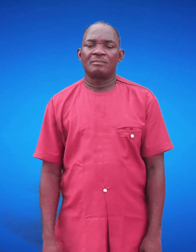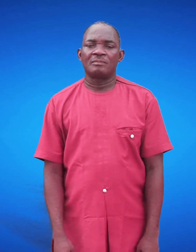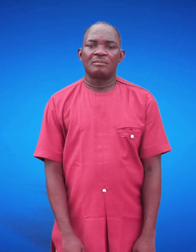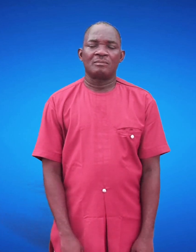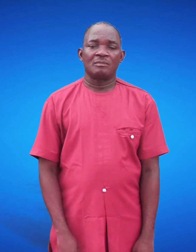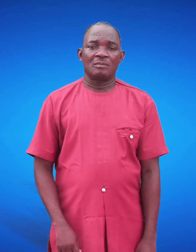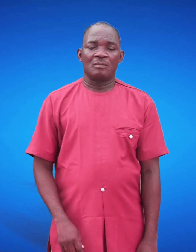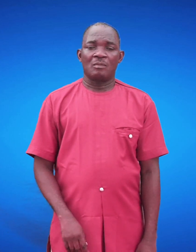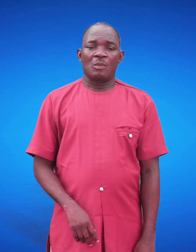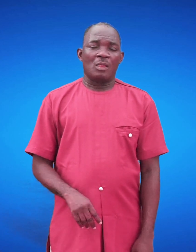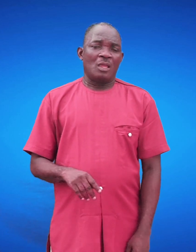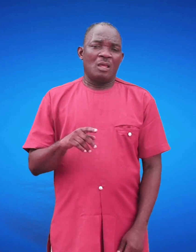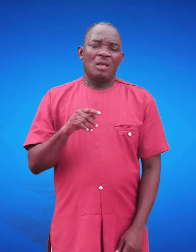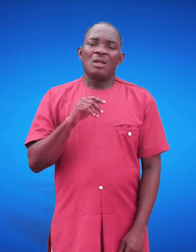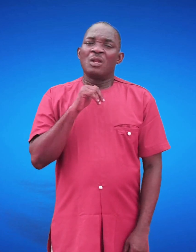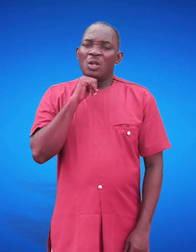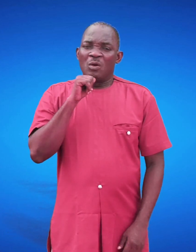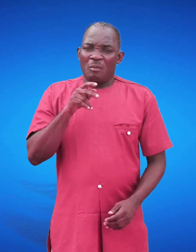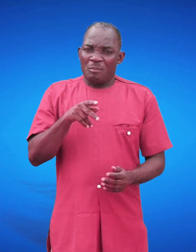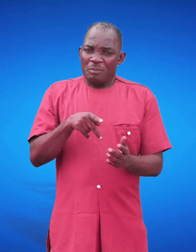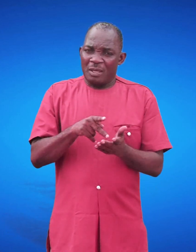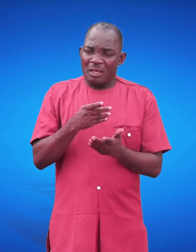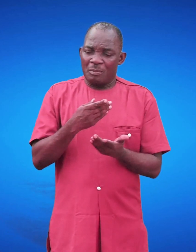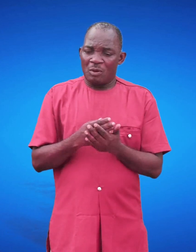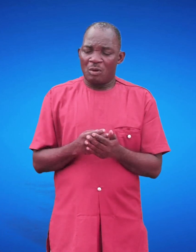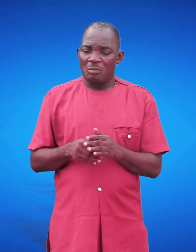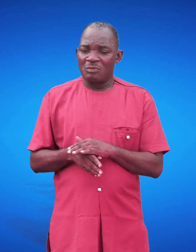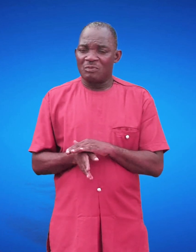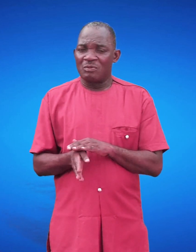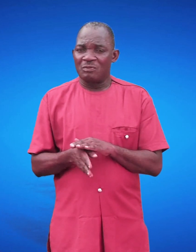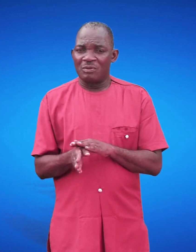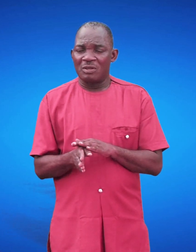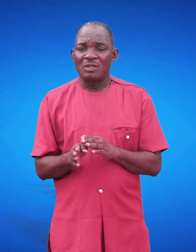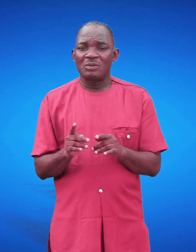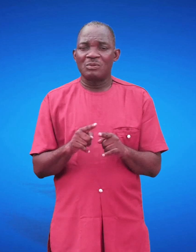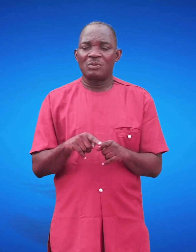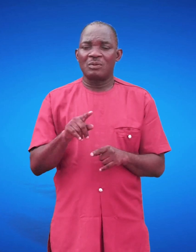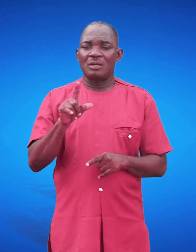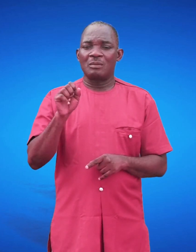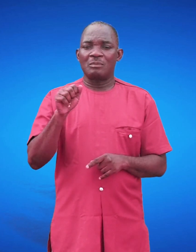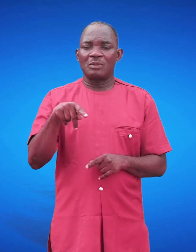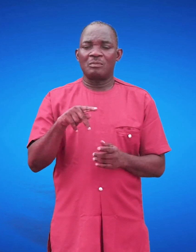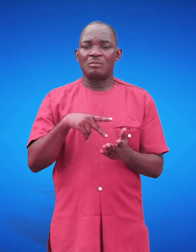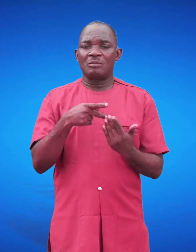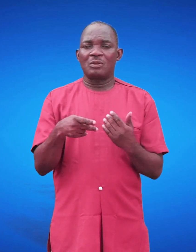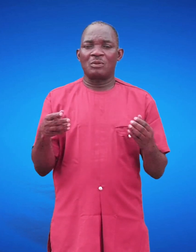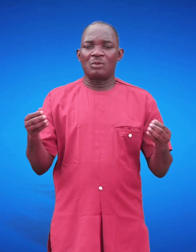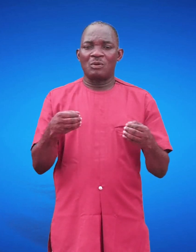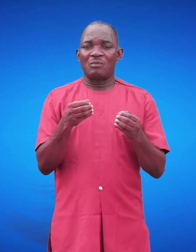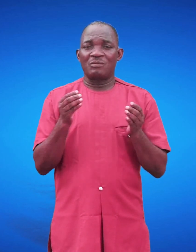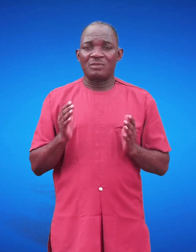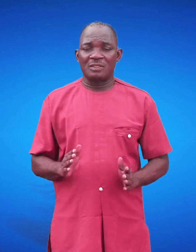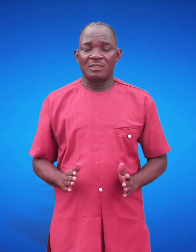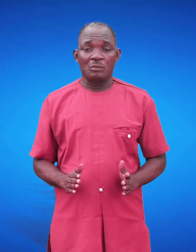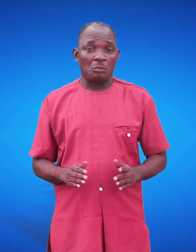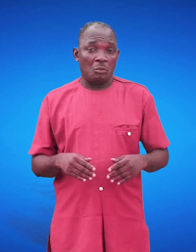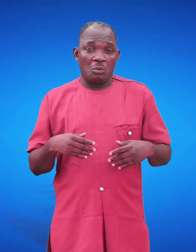Not paying money or tokens to LEAP program officials or